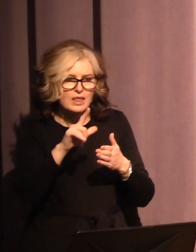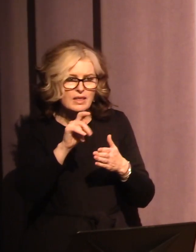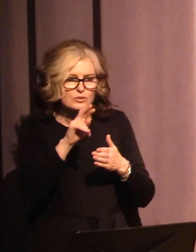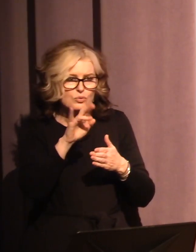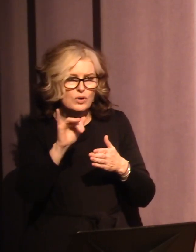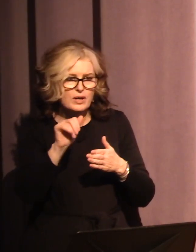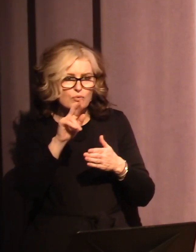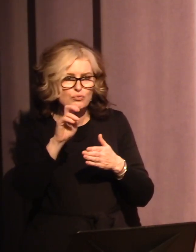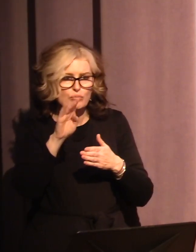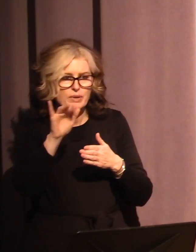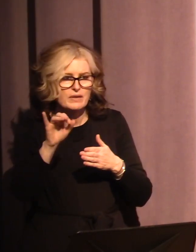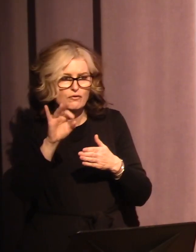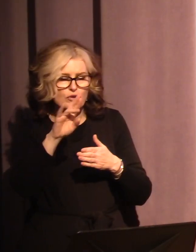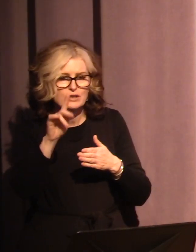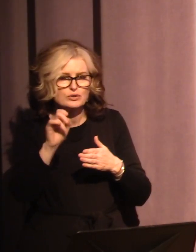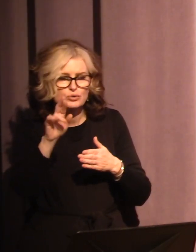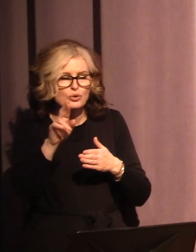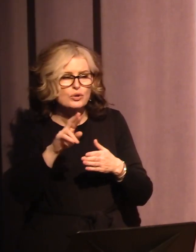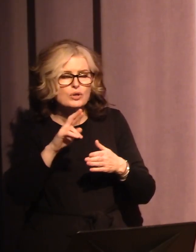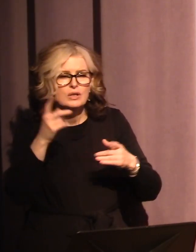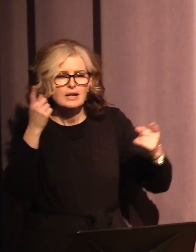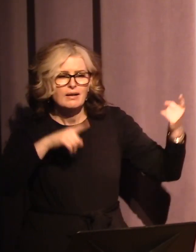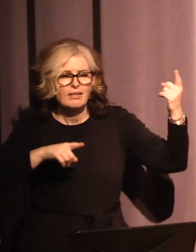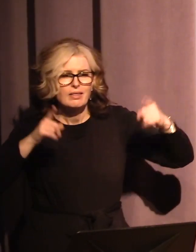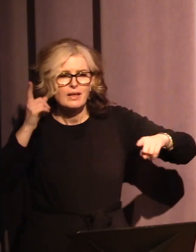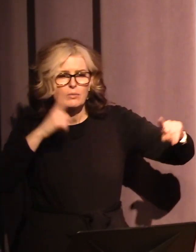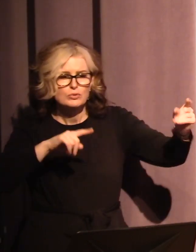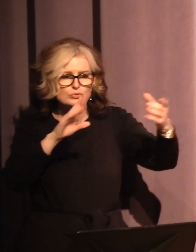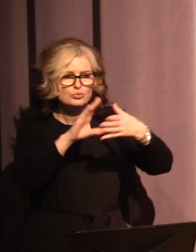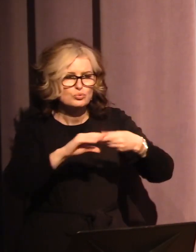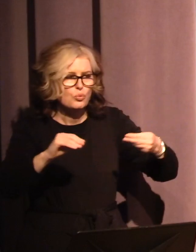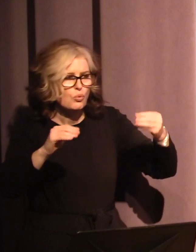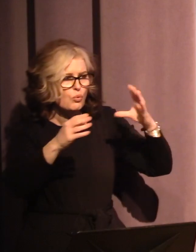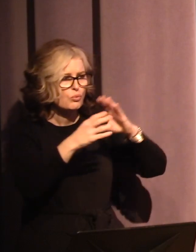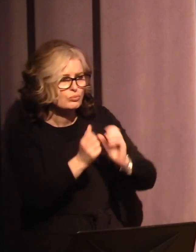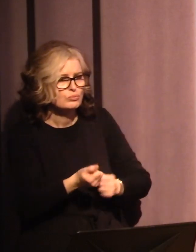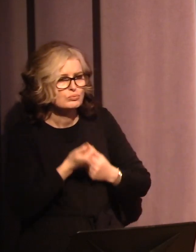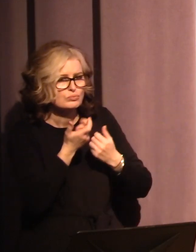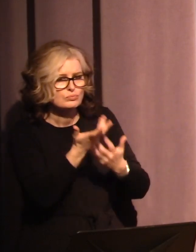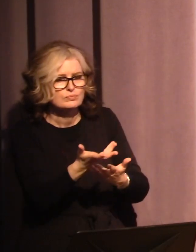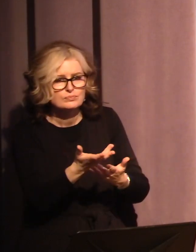Ruby Frazier is about collaborative storytelling.